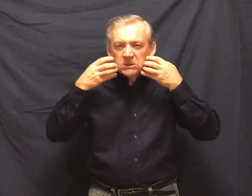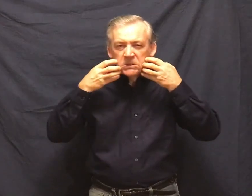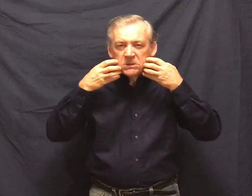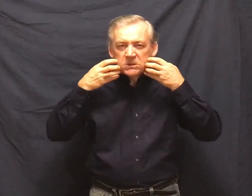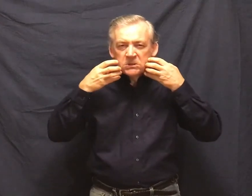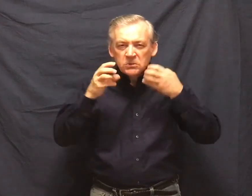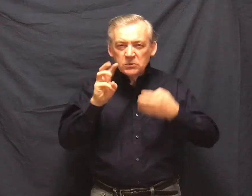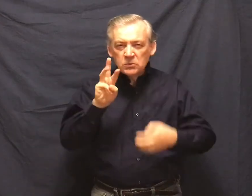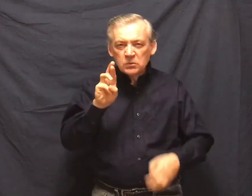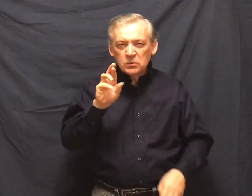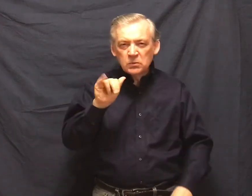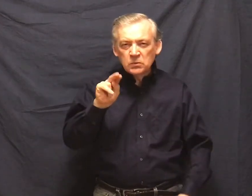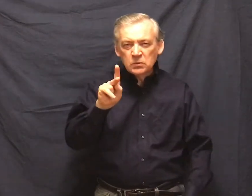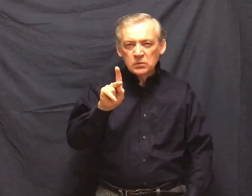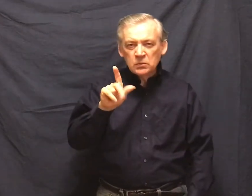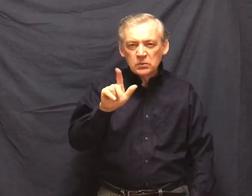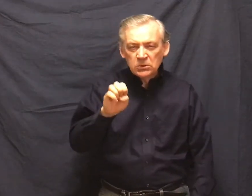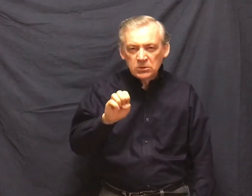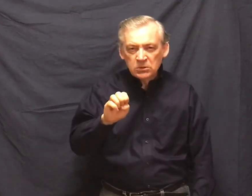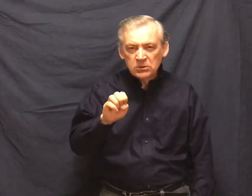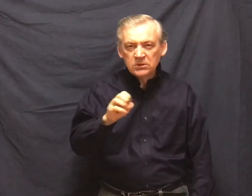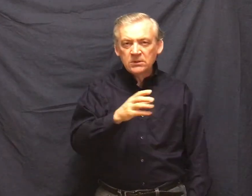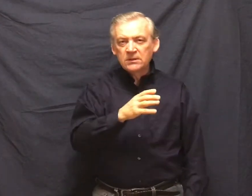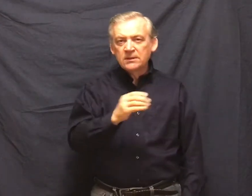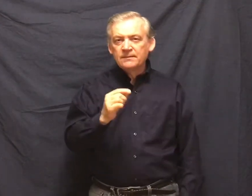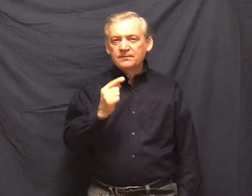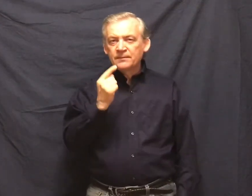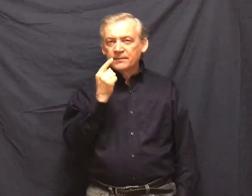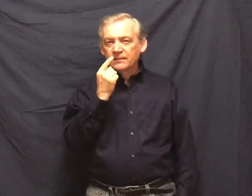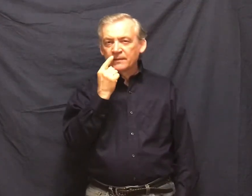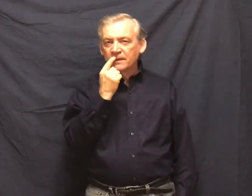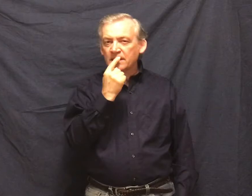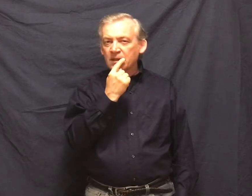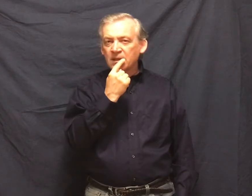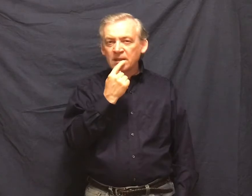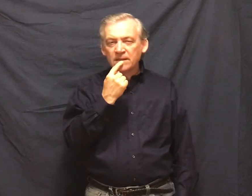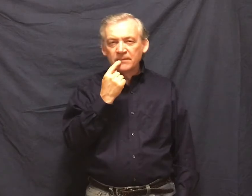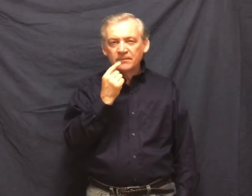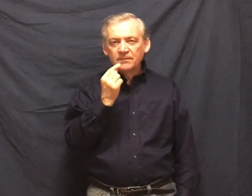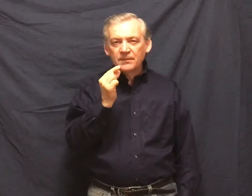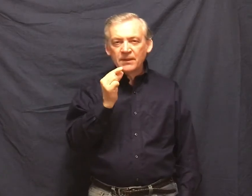and he had thin, pain-tightened lips which were lighter than his face.